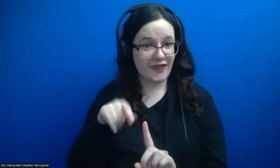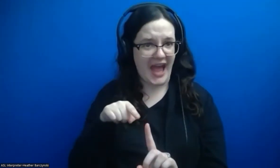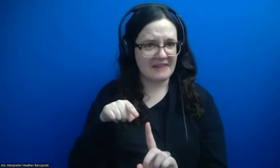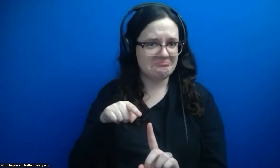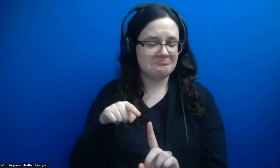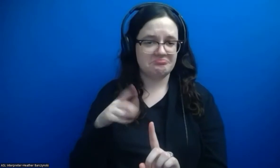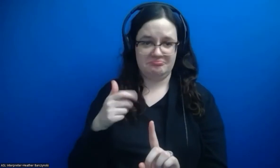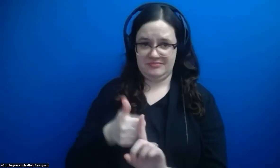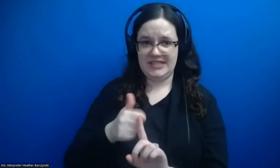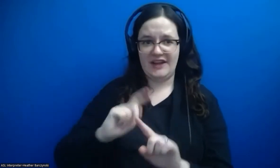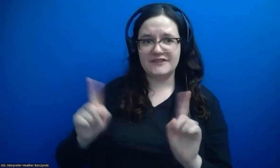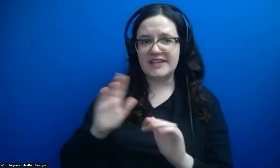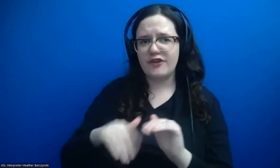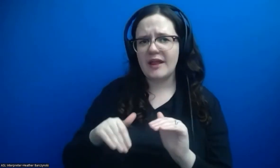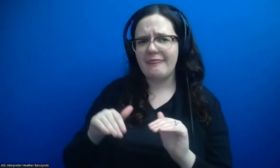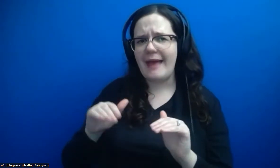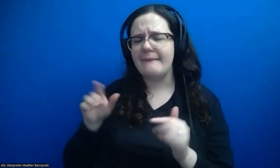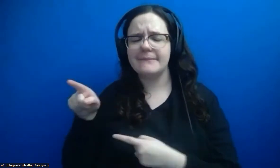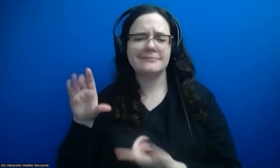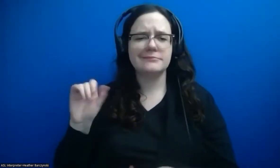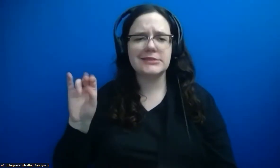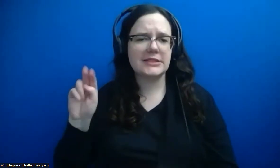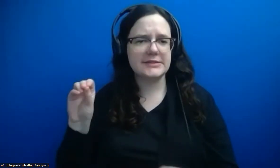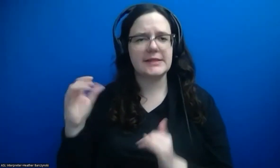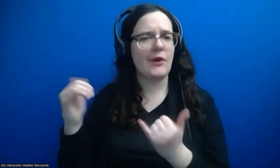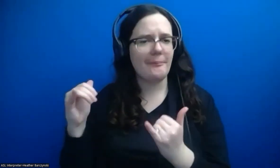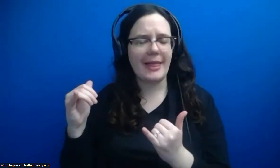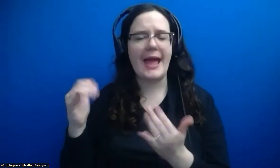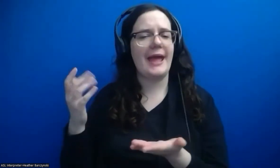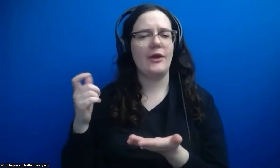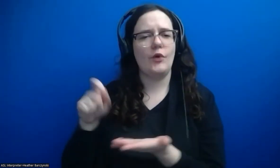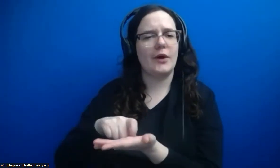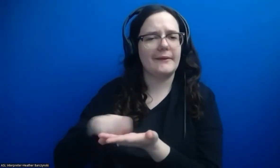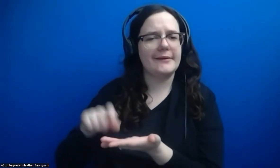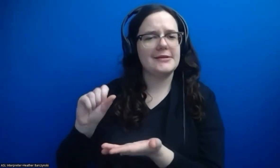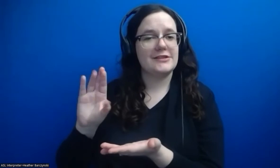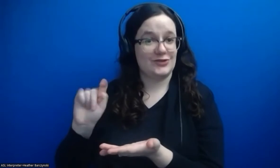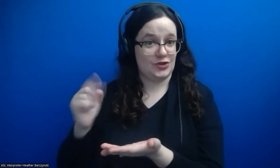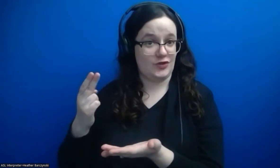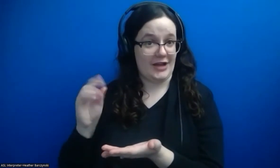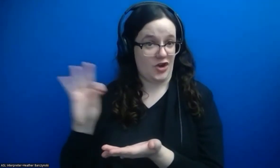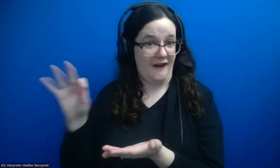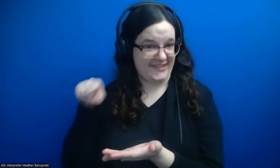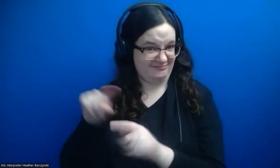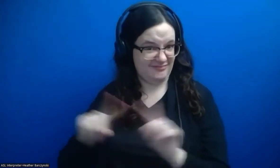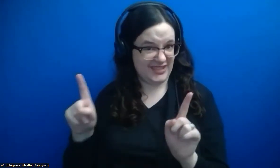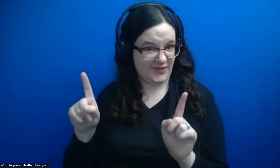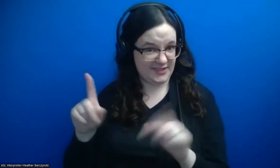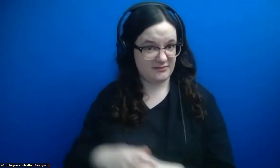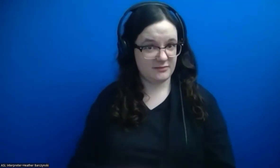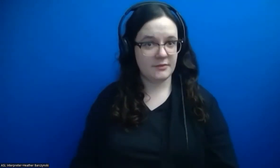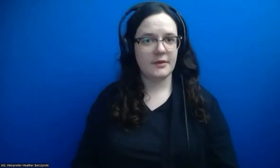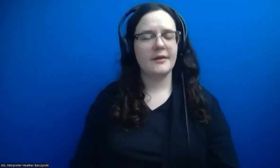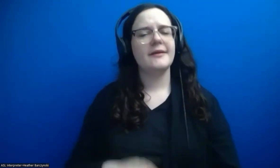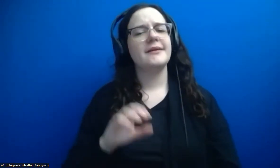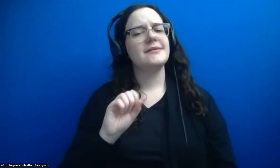from, say, casino play or scratch off? I think the one big difference in this, and I mean,